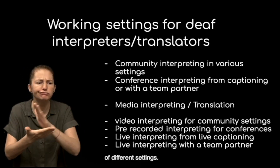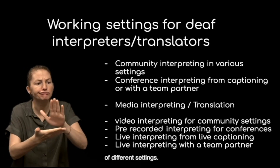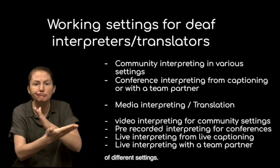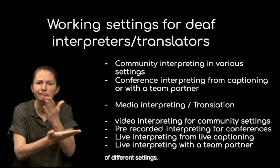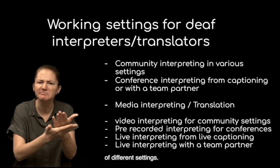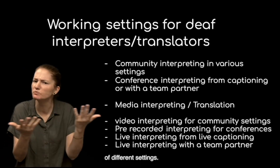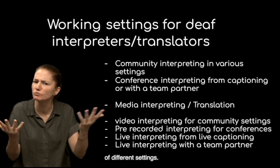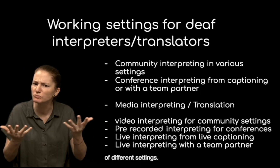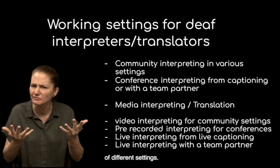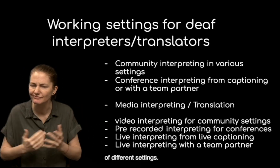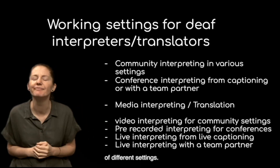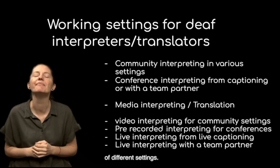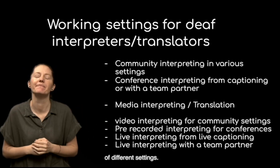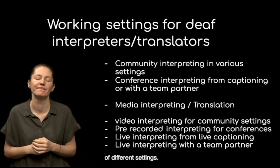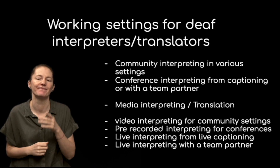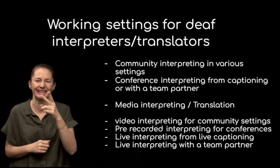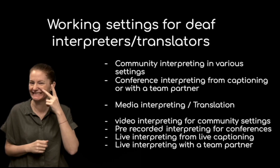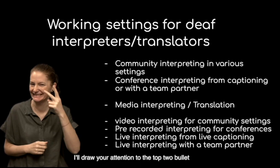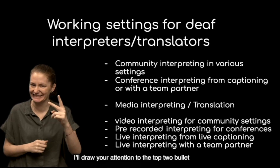top 2 bullet points on the slide.